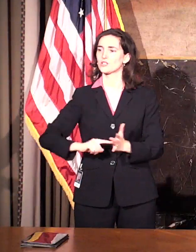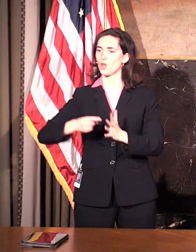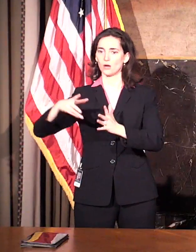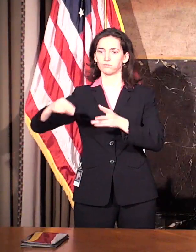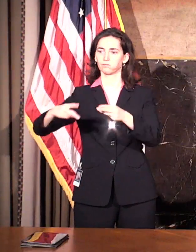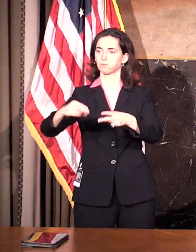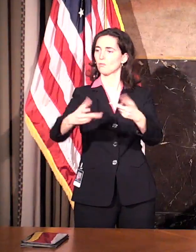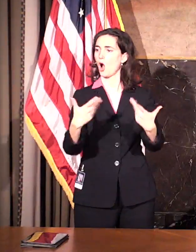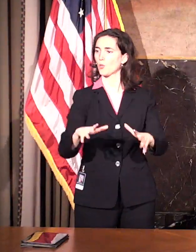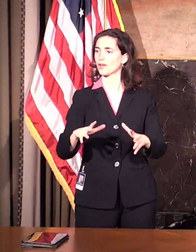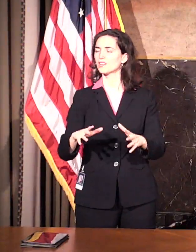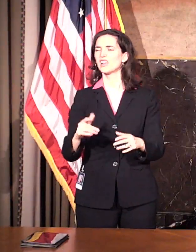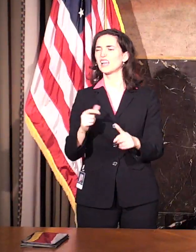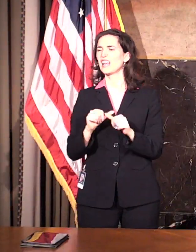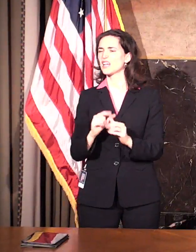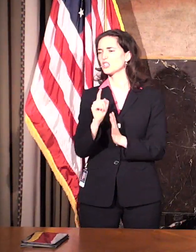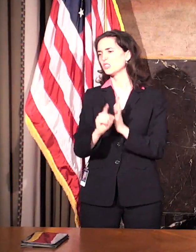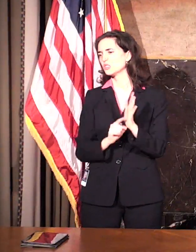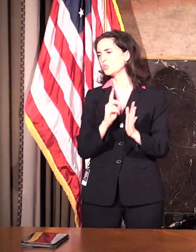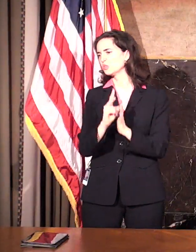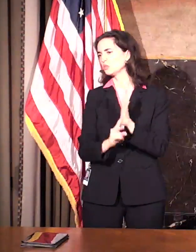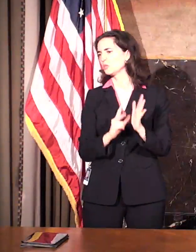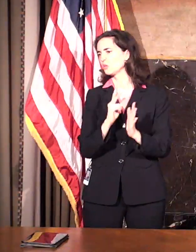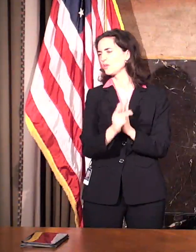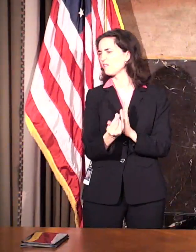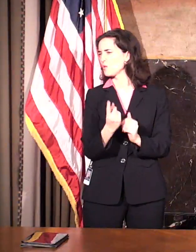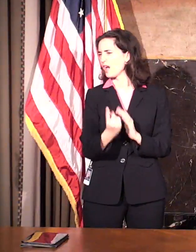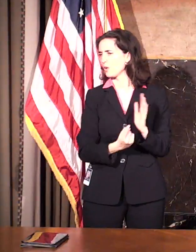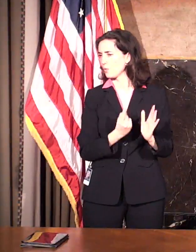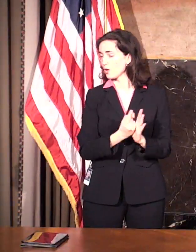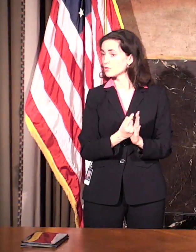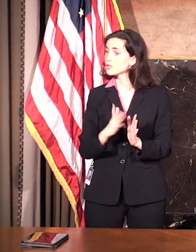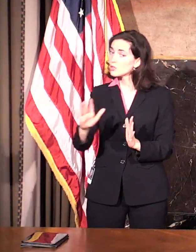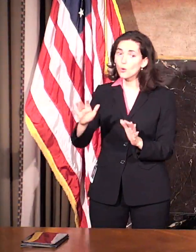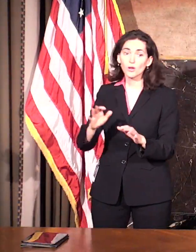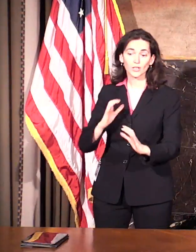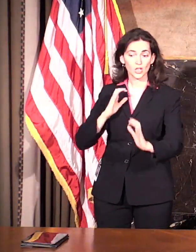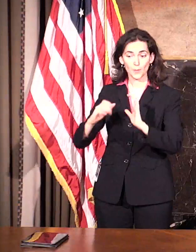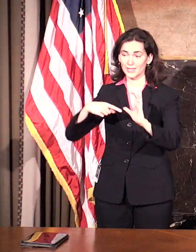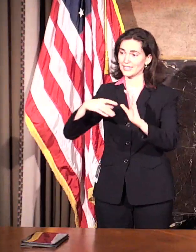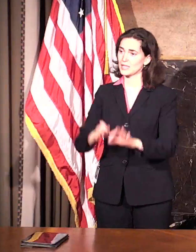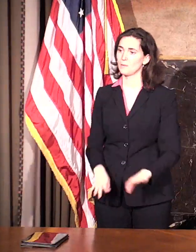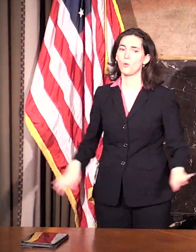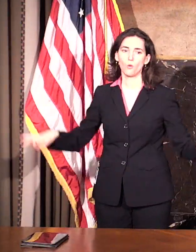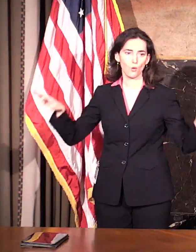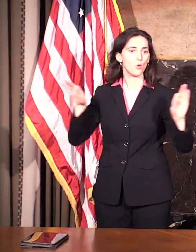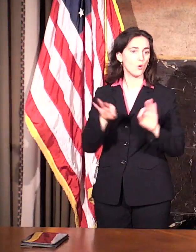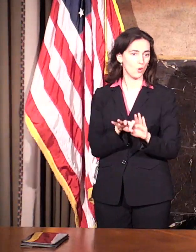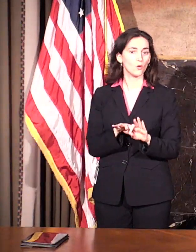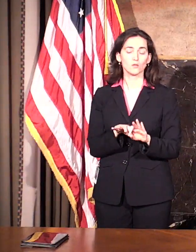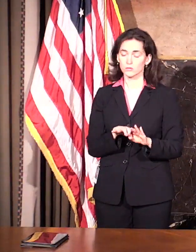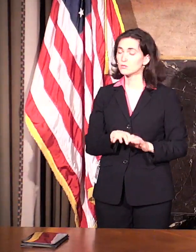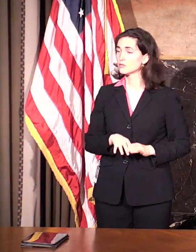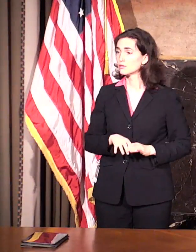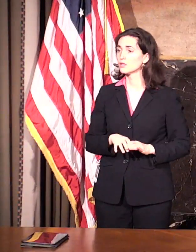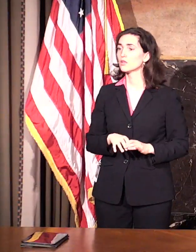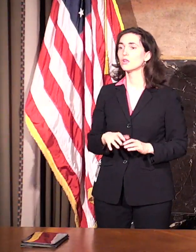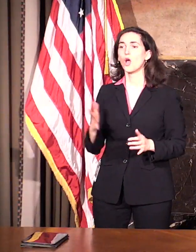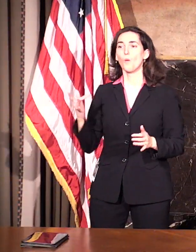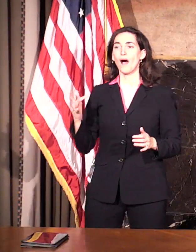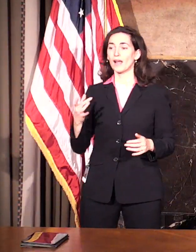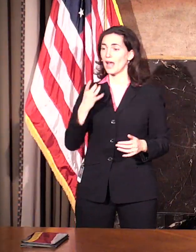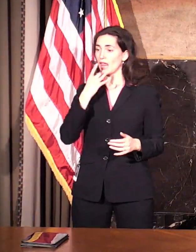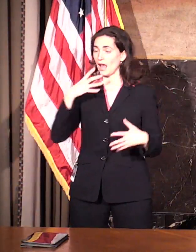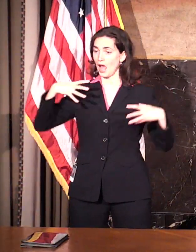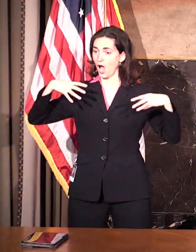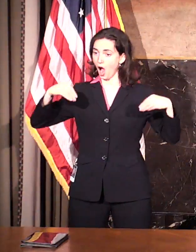it lasted for a few hours. So the communication is critically important. I think people can accept better the fact that they're going